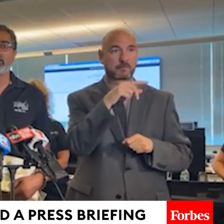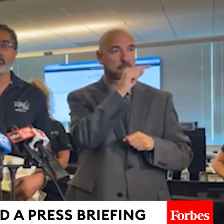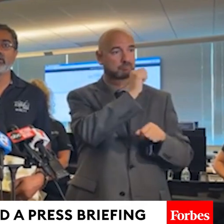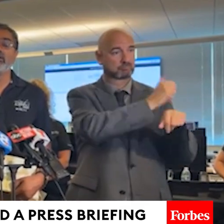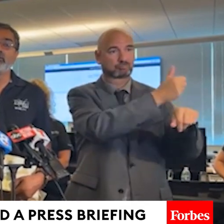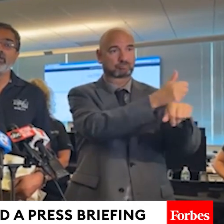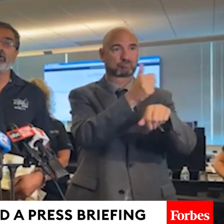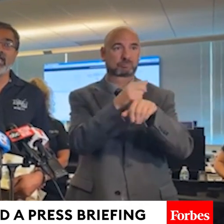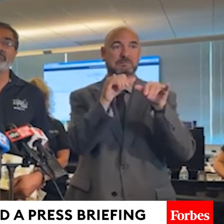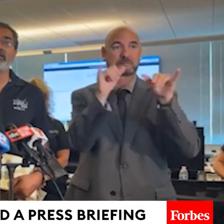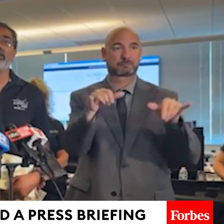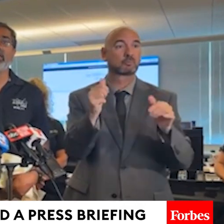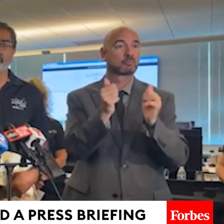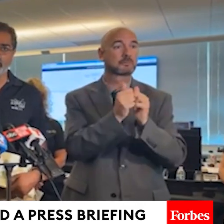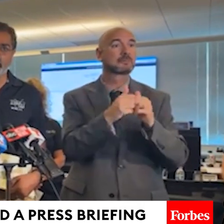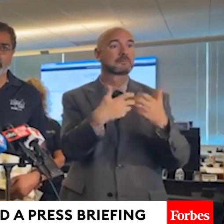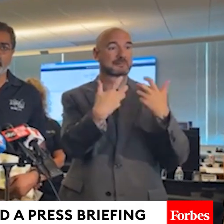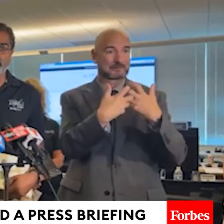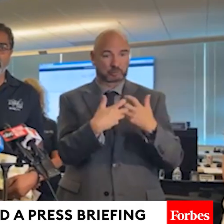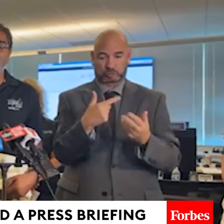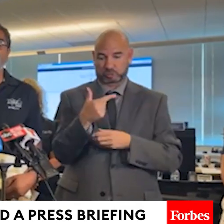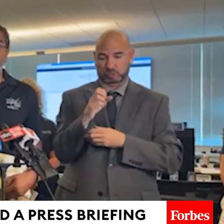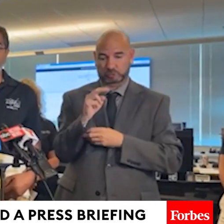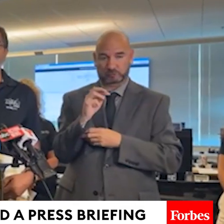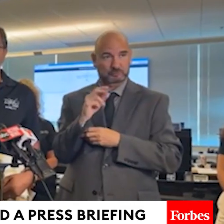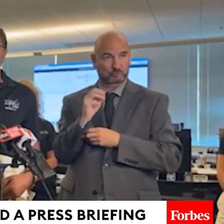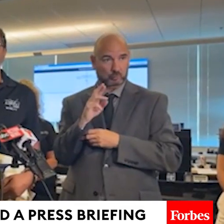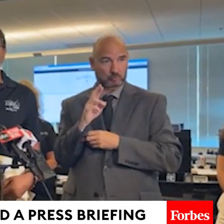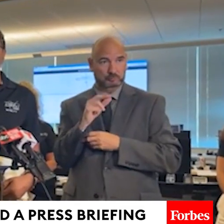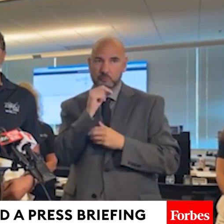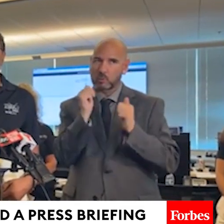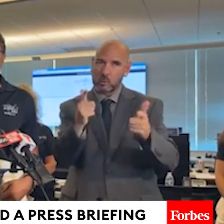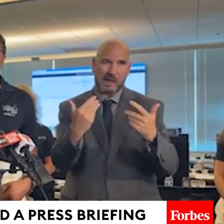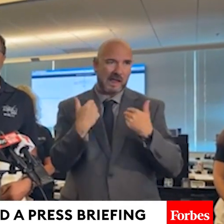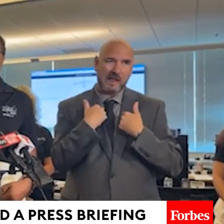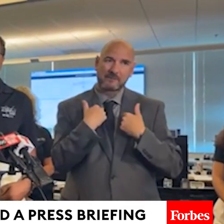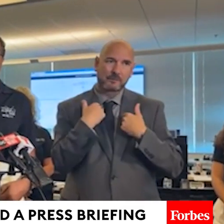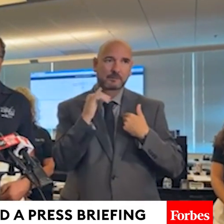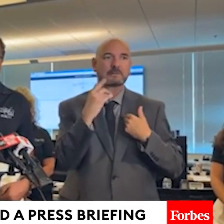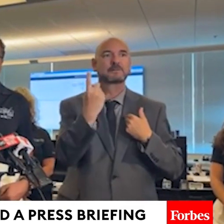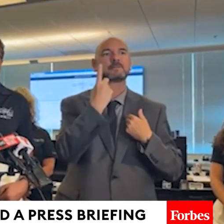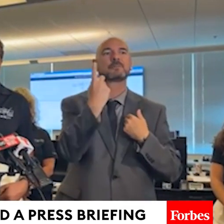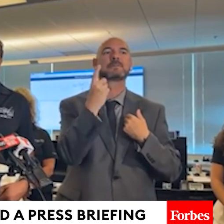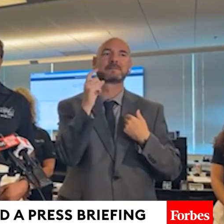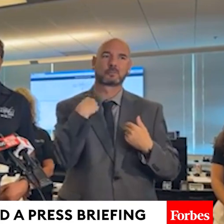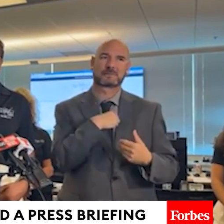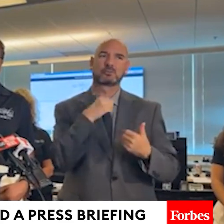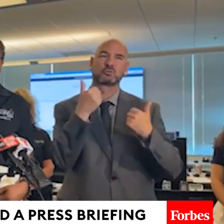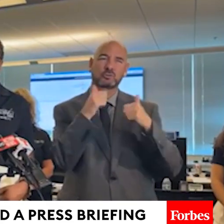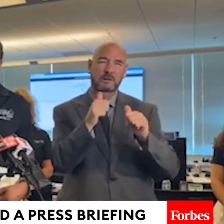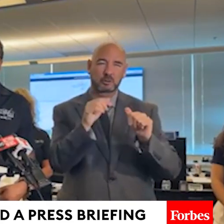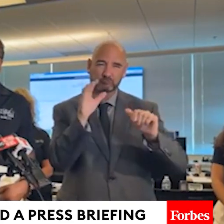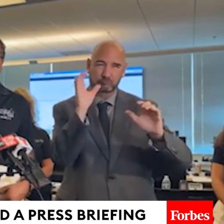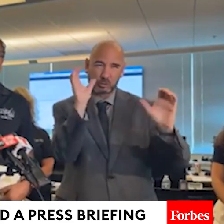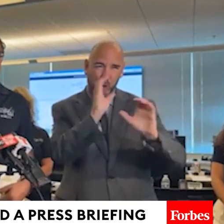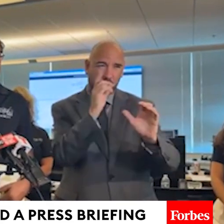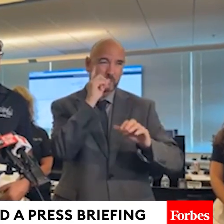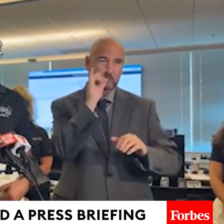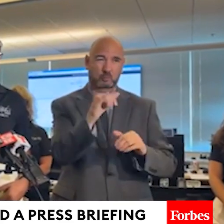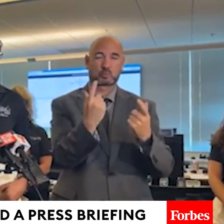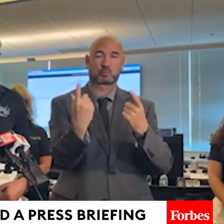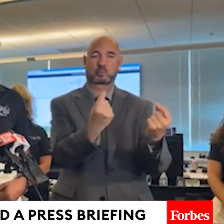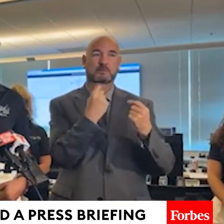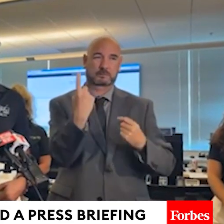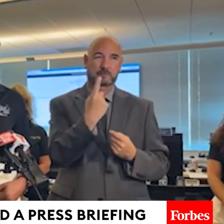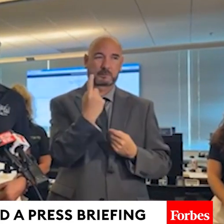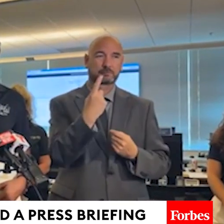generators out there, we don't have them everywhere. That is something that we will be looking at when we do a hot wash after these